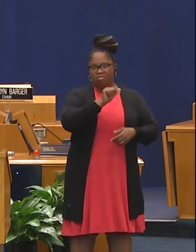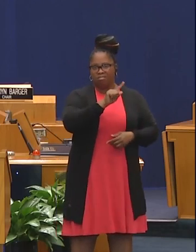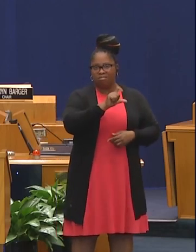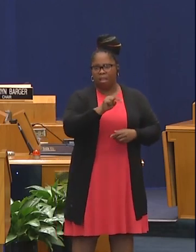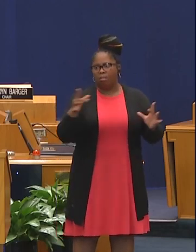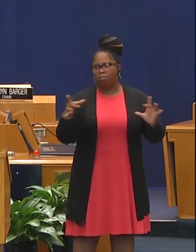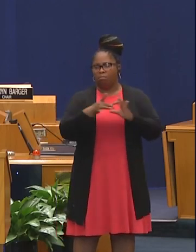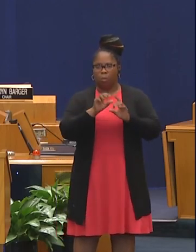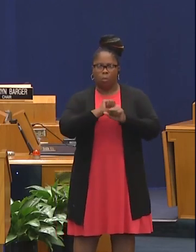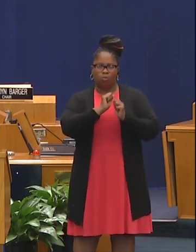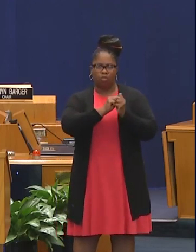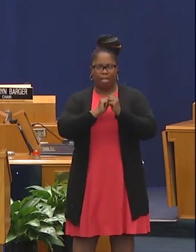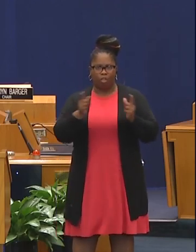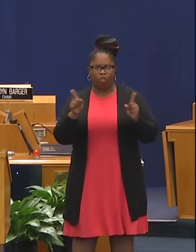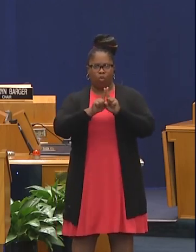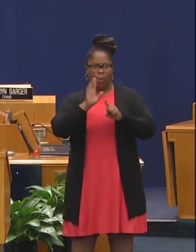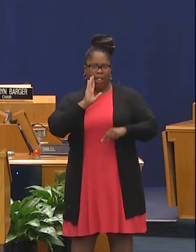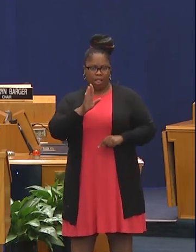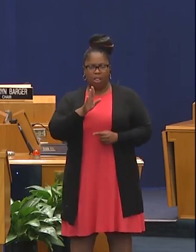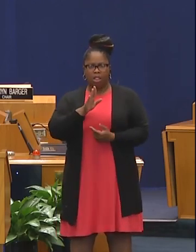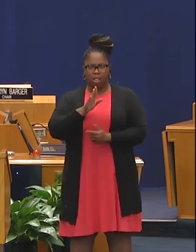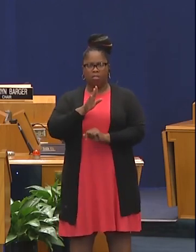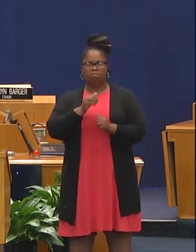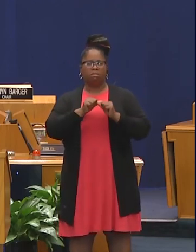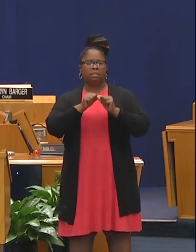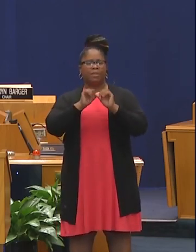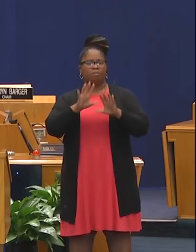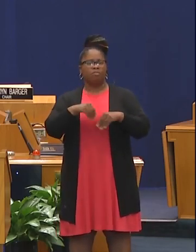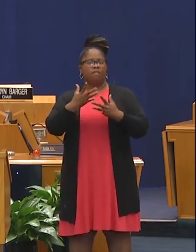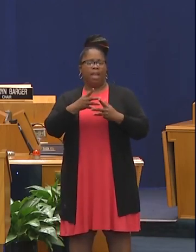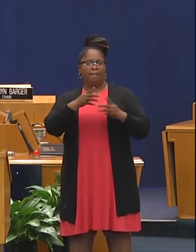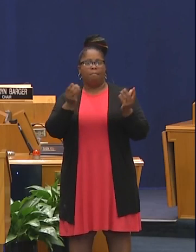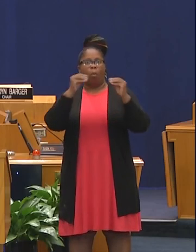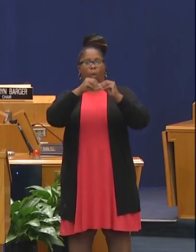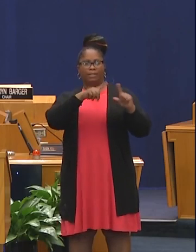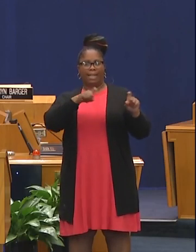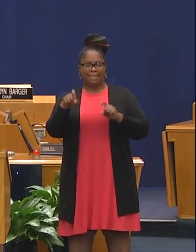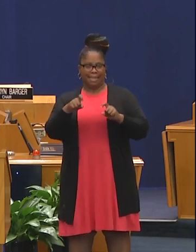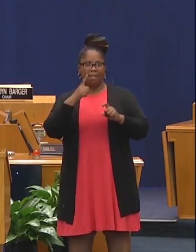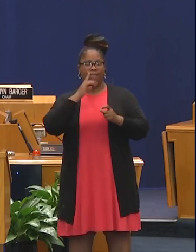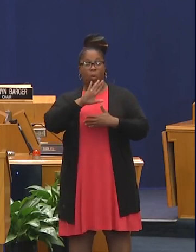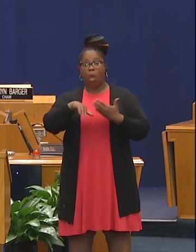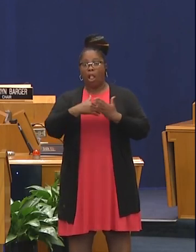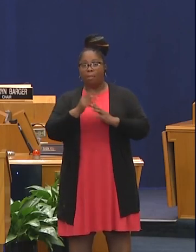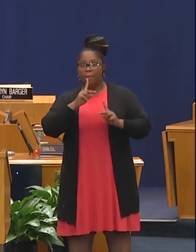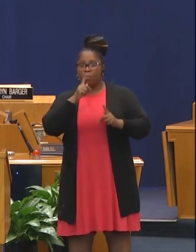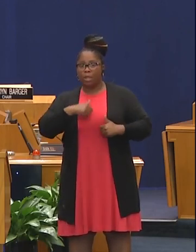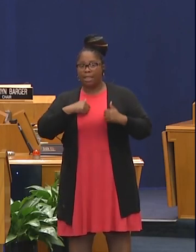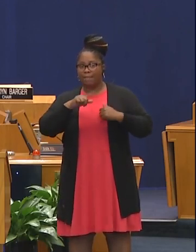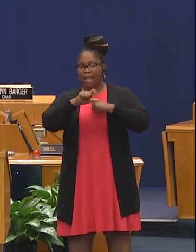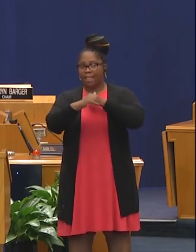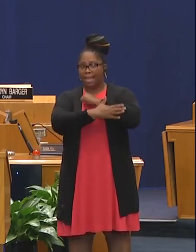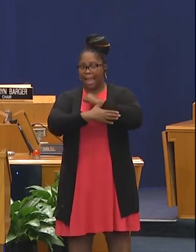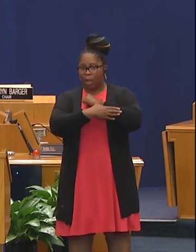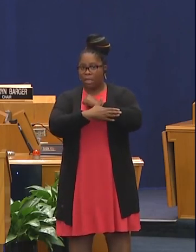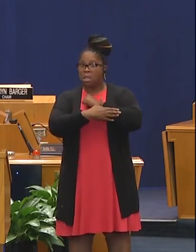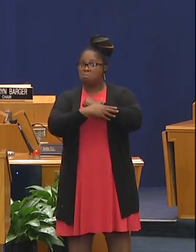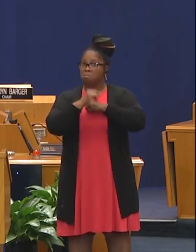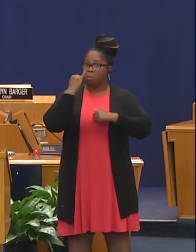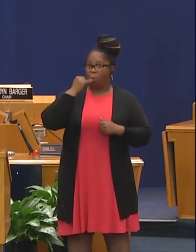that we continue to have testing capacity available for all residents in LA County who need